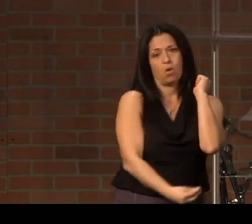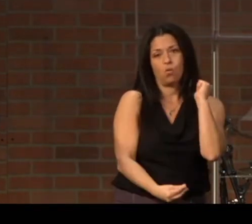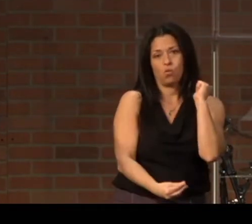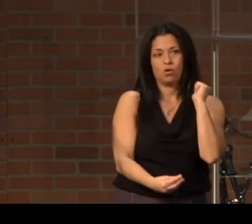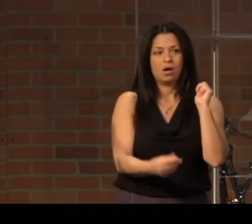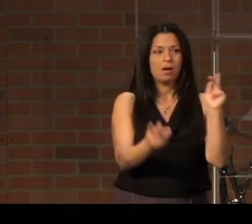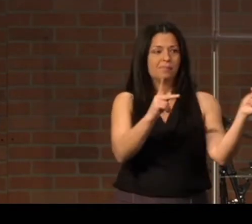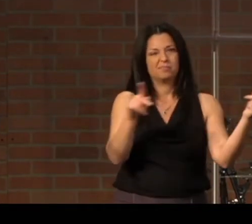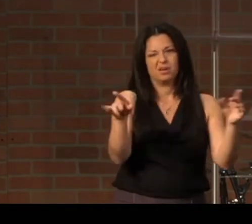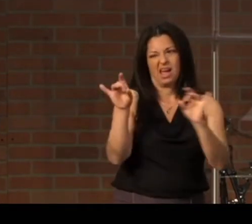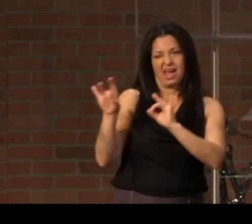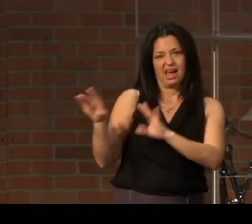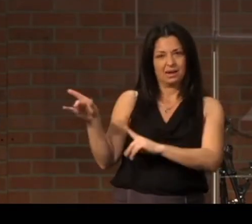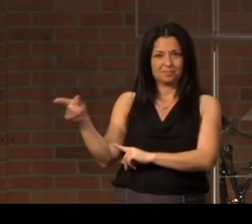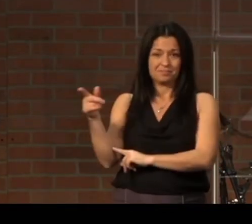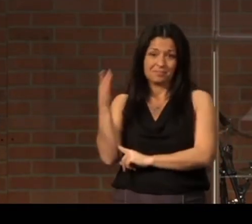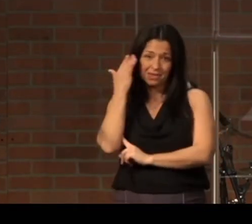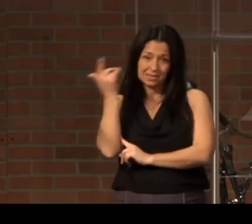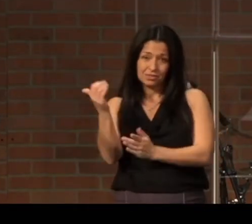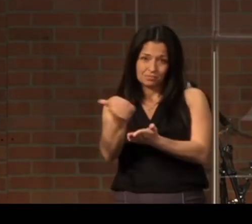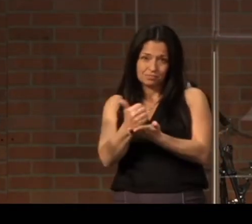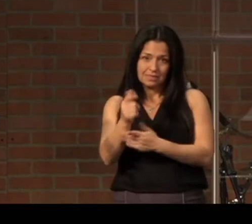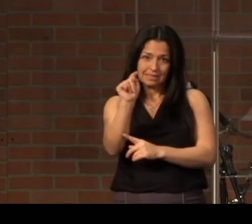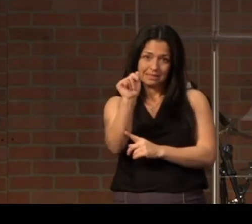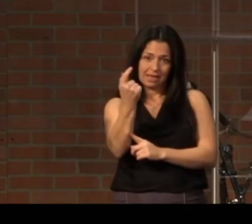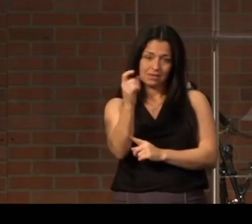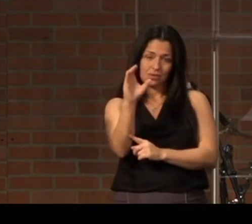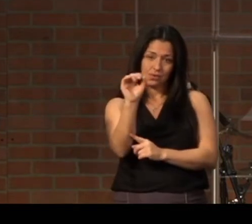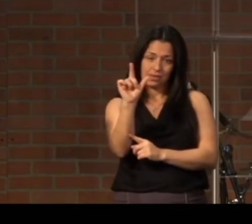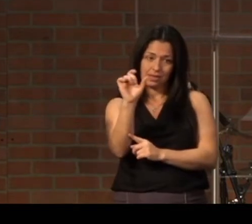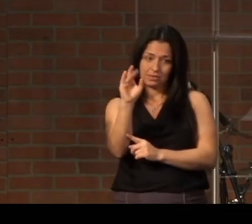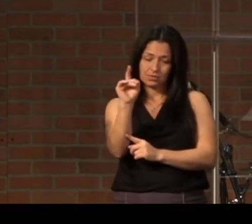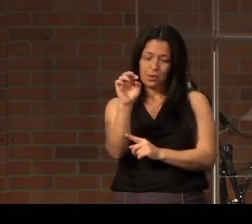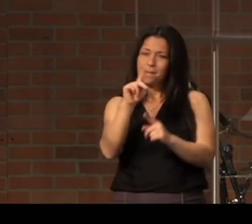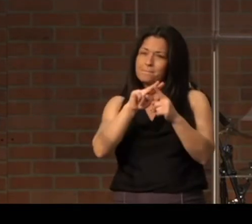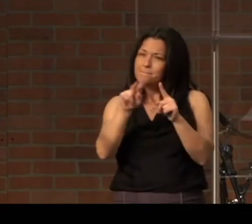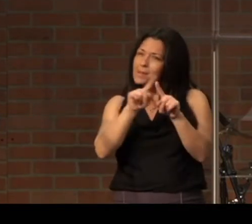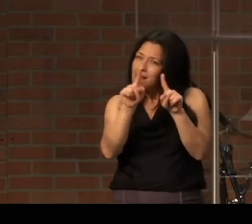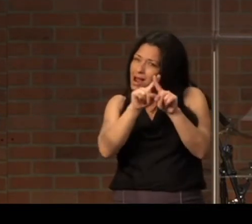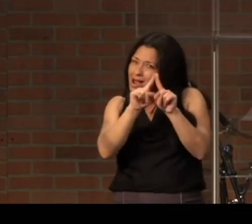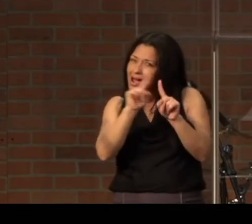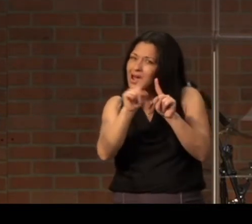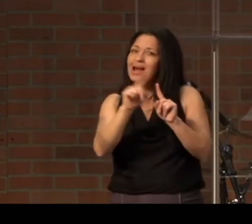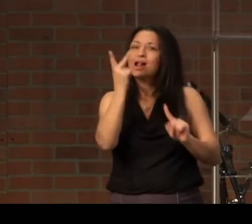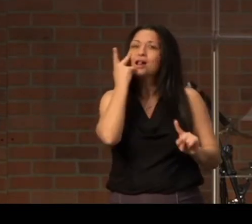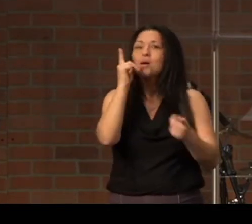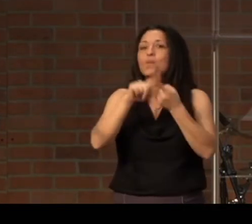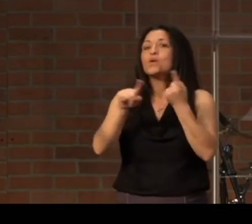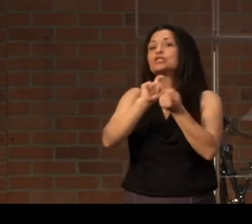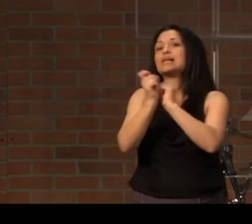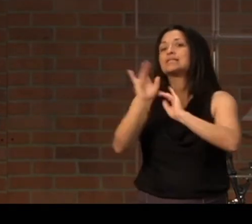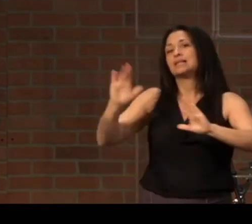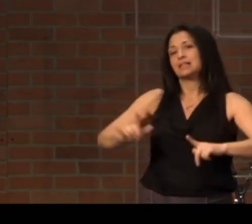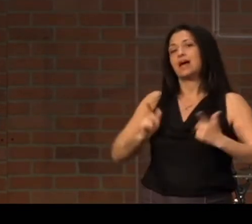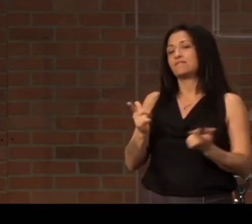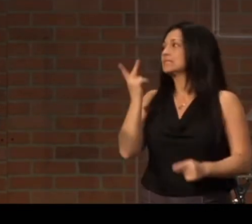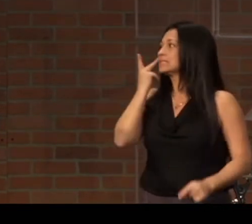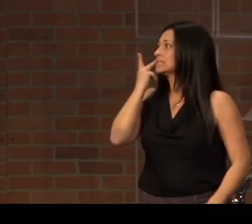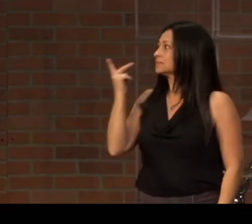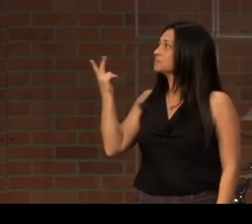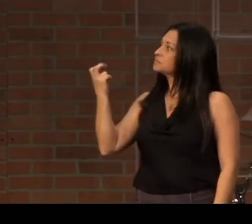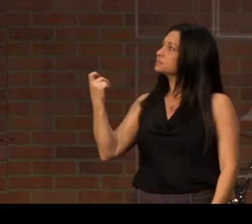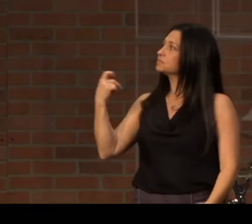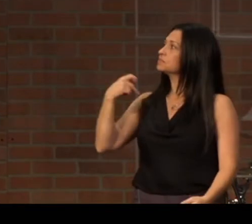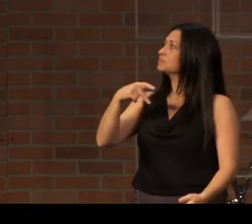collector. And look at what changed his life. And Jesus went out again by the seashore, and all the people were coming to